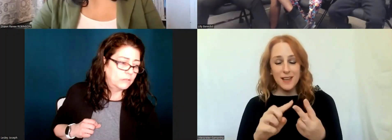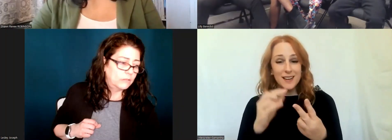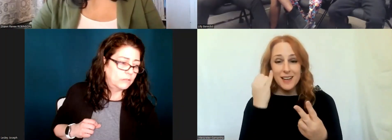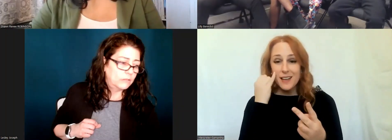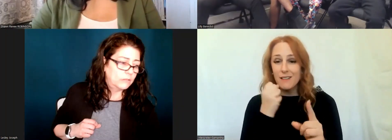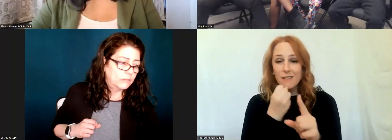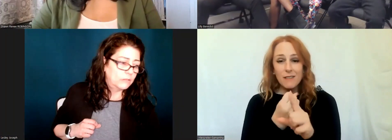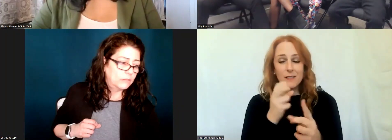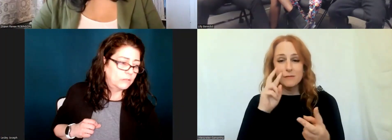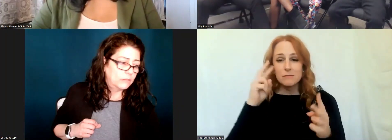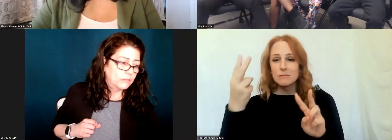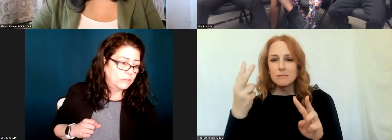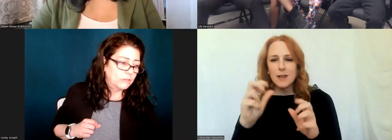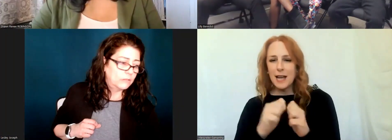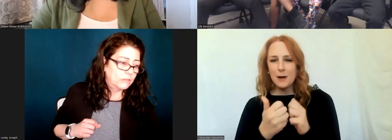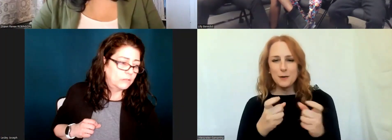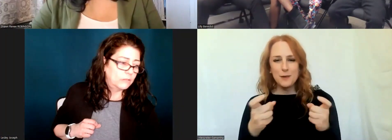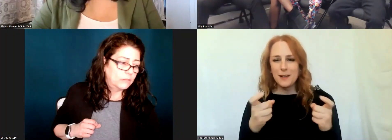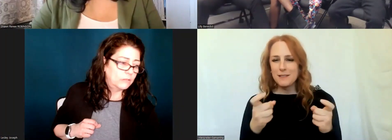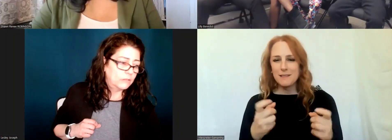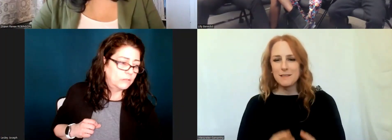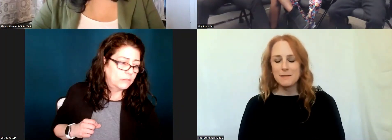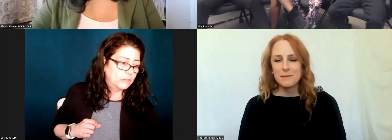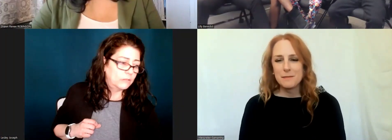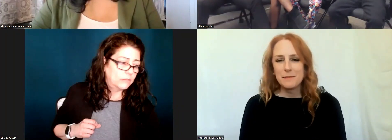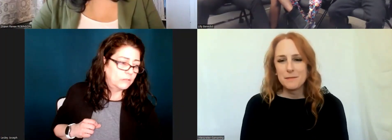handle miscommunications?